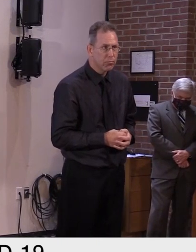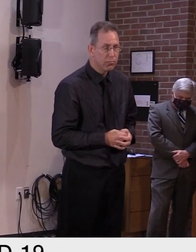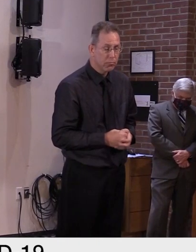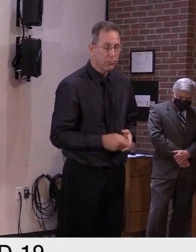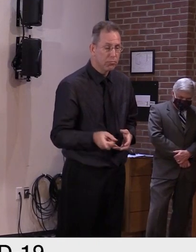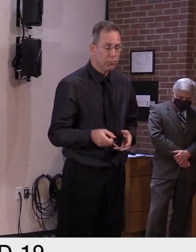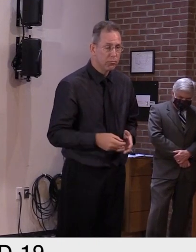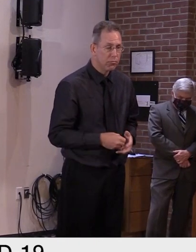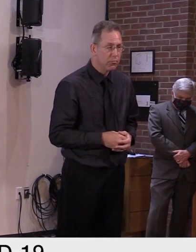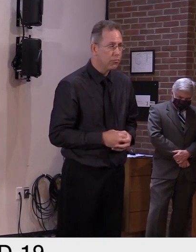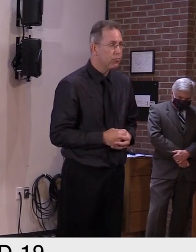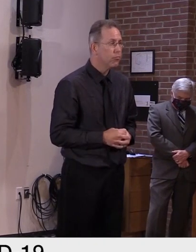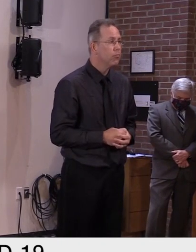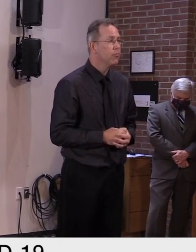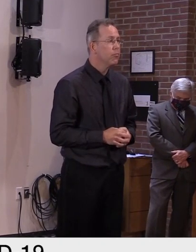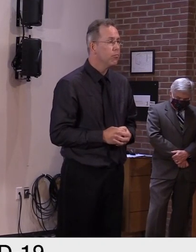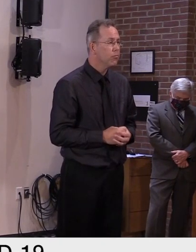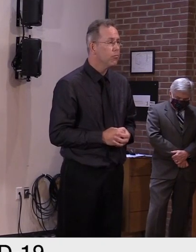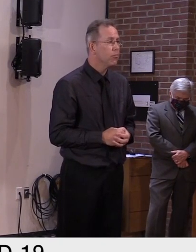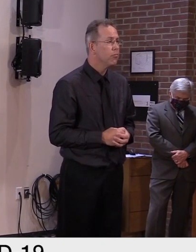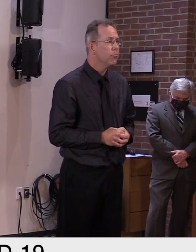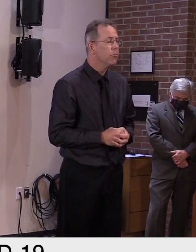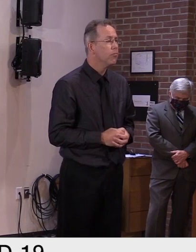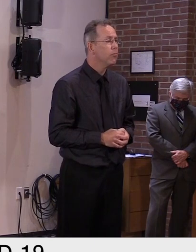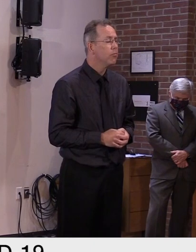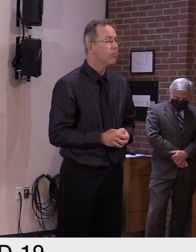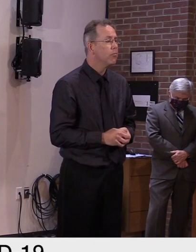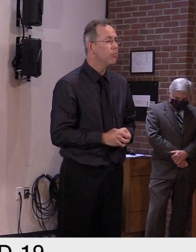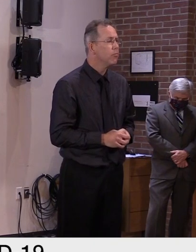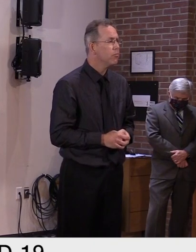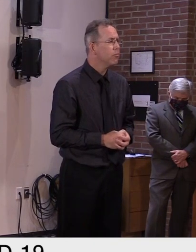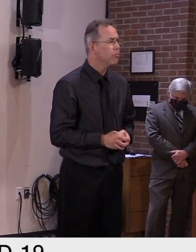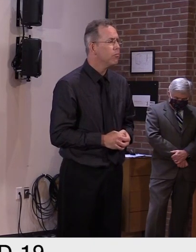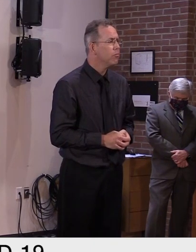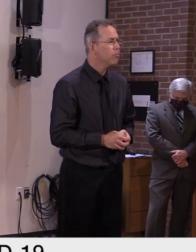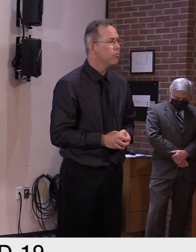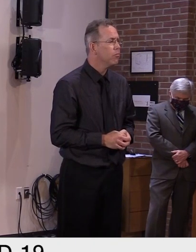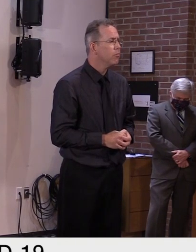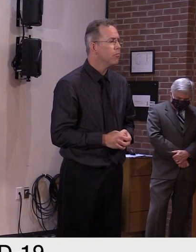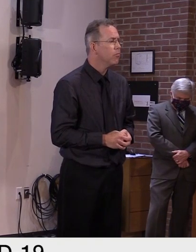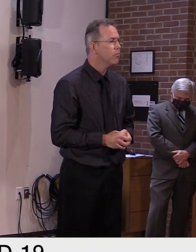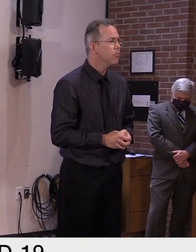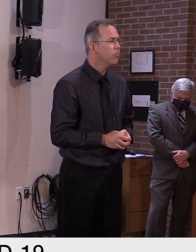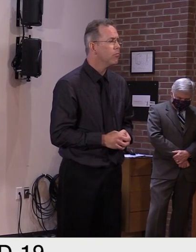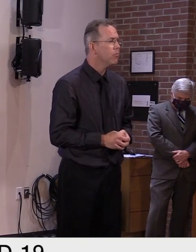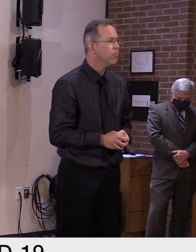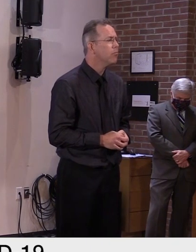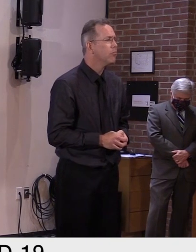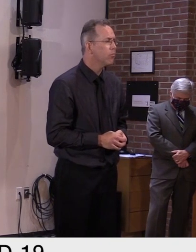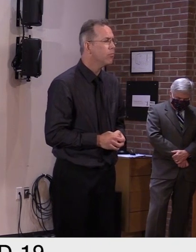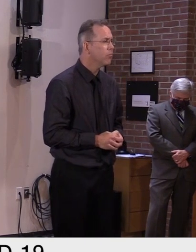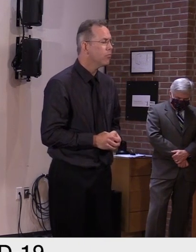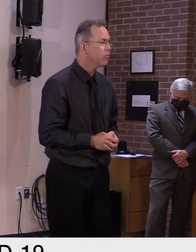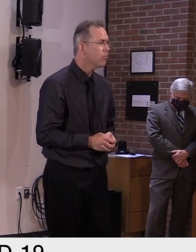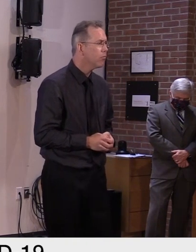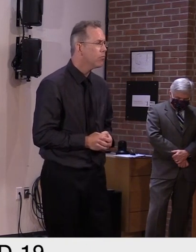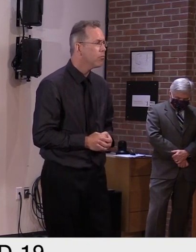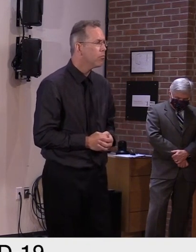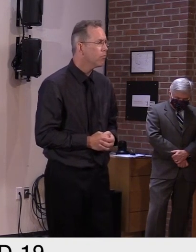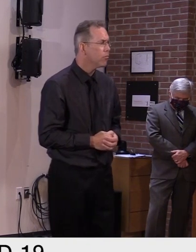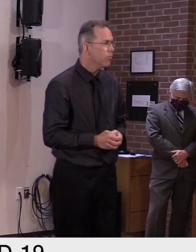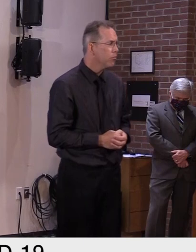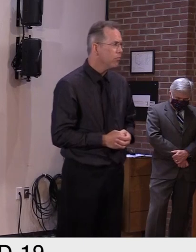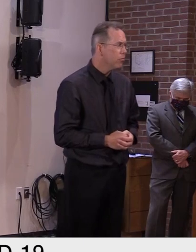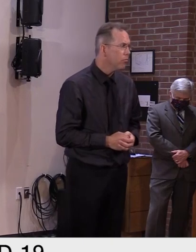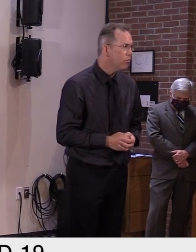Governor or Commissioner Levine, Grafton County in New Hampshire, right across the Connecticut River from the St. Johnsbury area, clear down